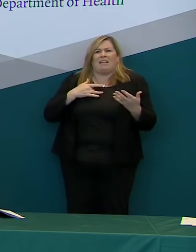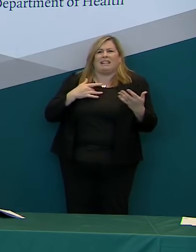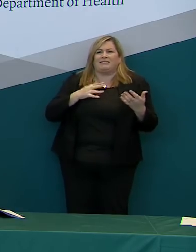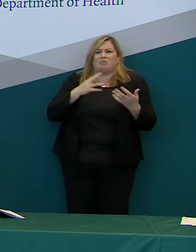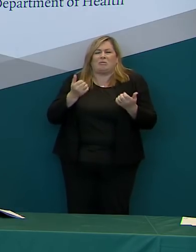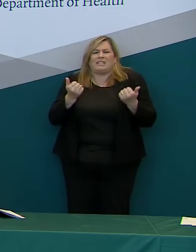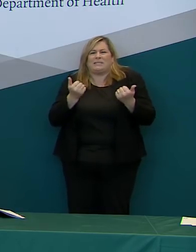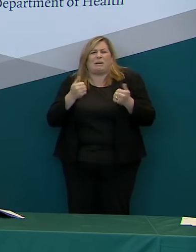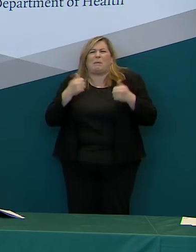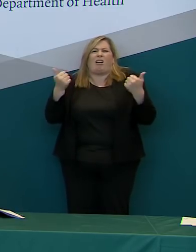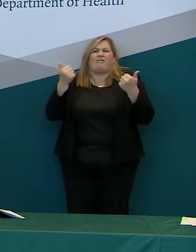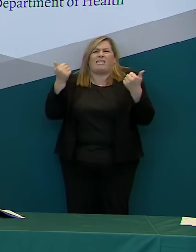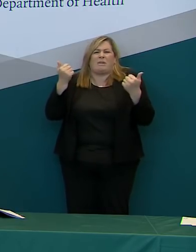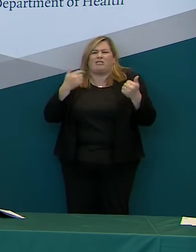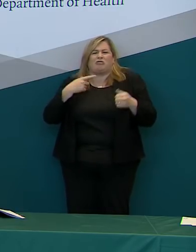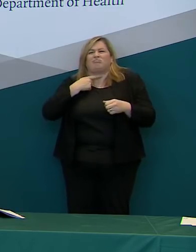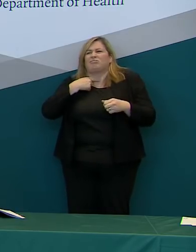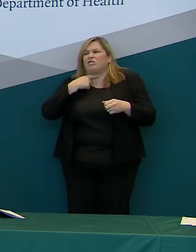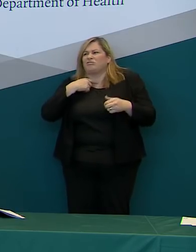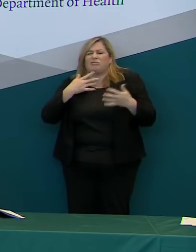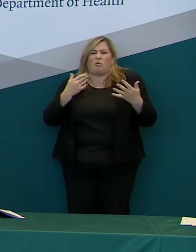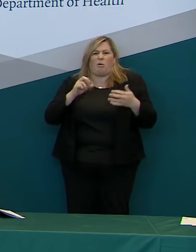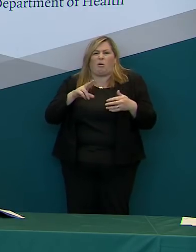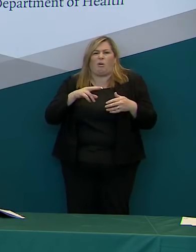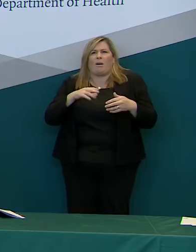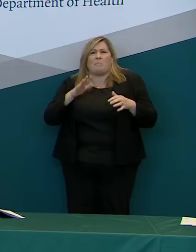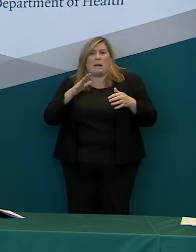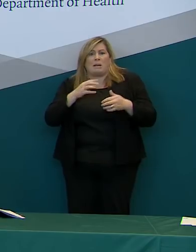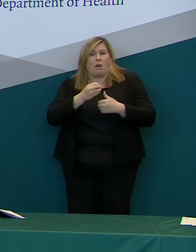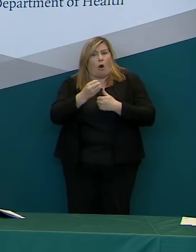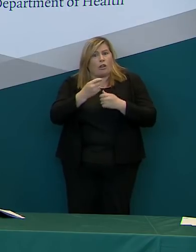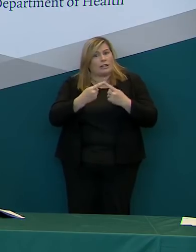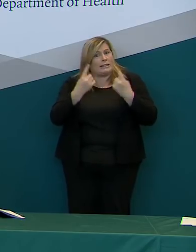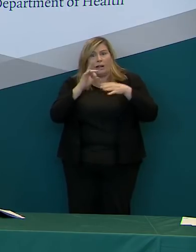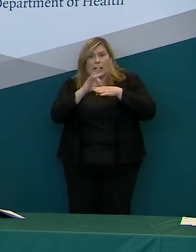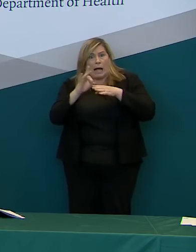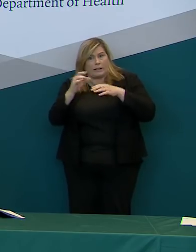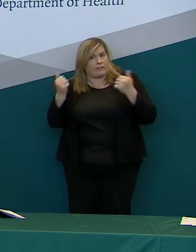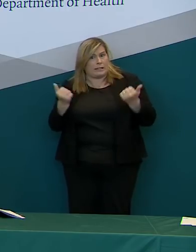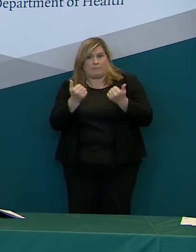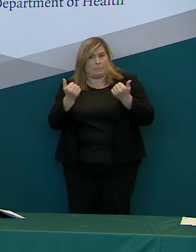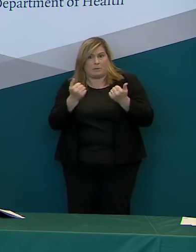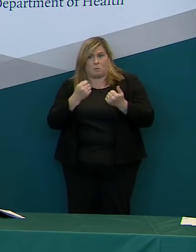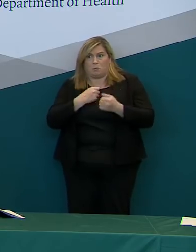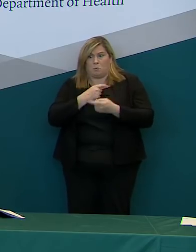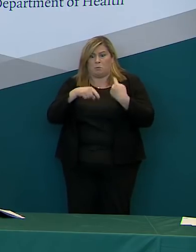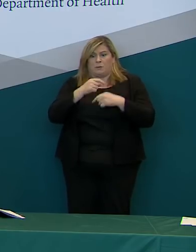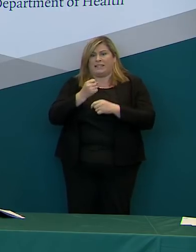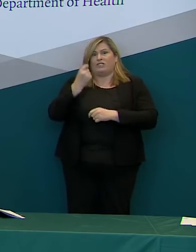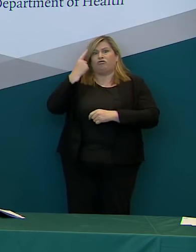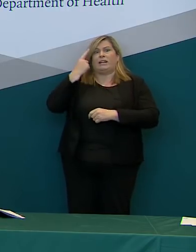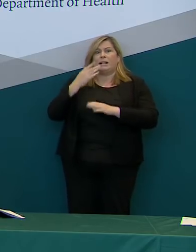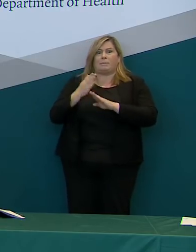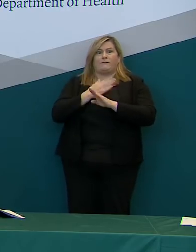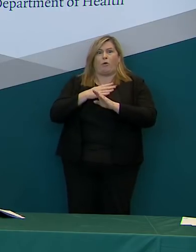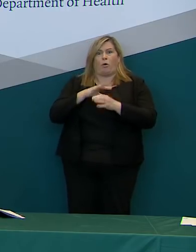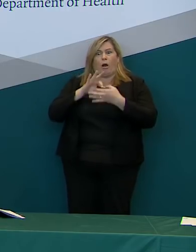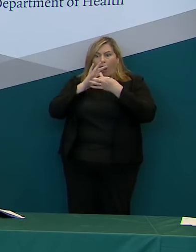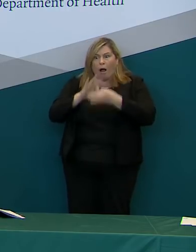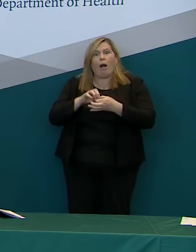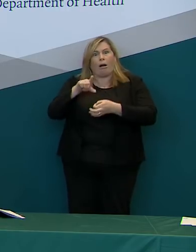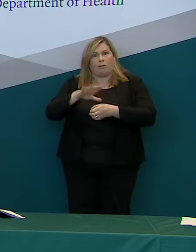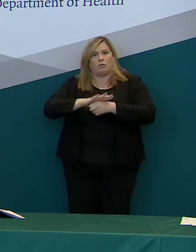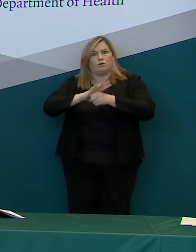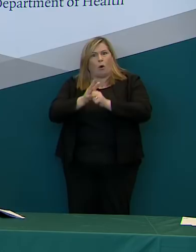time. So there are less common symptoms or new symptoms that we're associating with the infection. And as I said, anecdotally, we know maybe some GPs